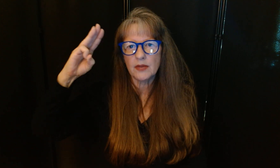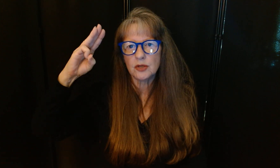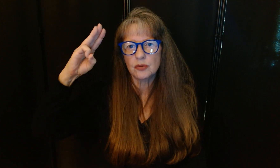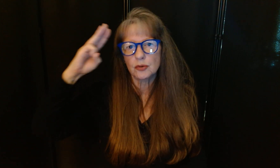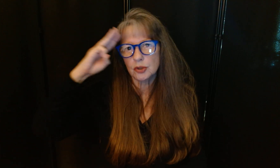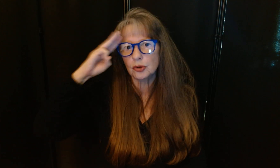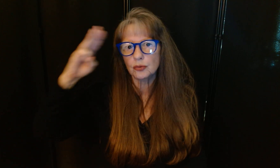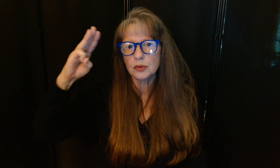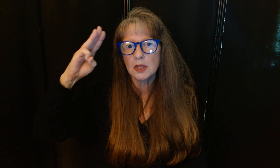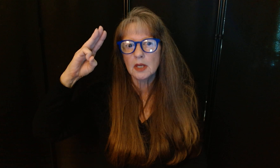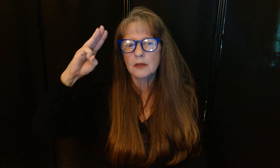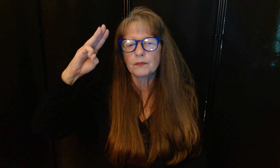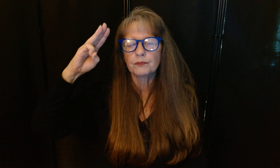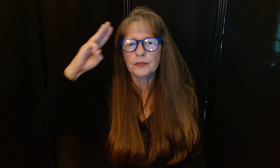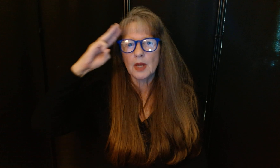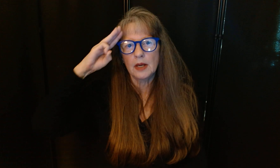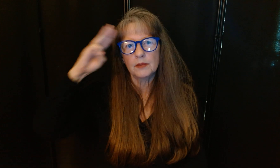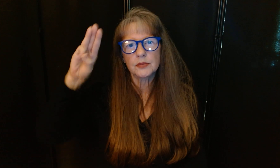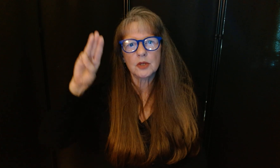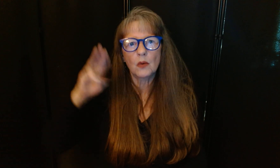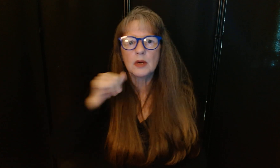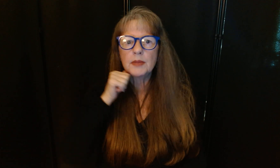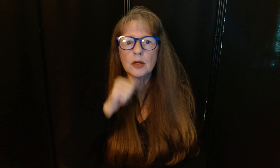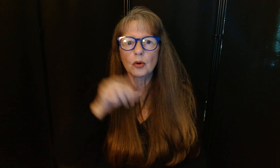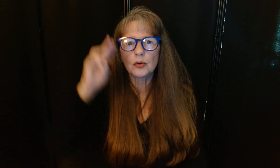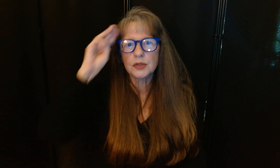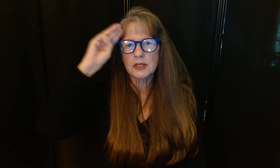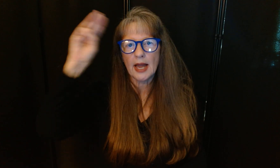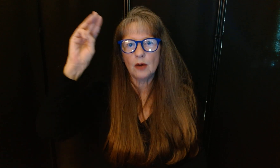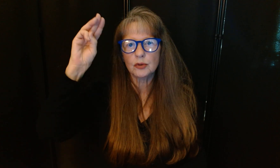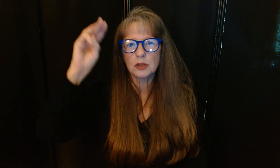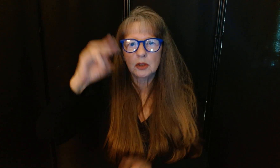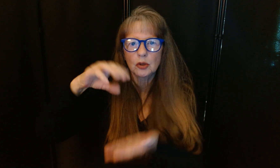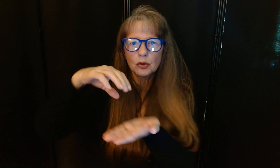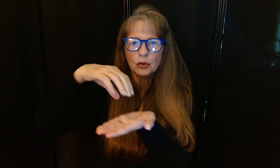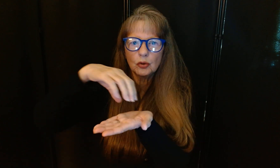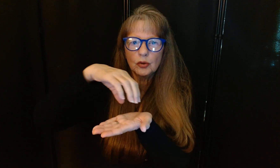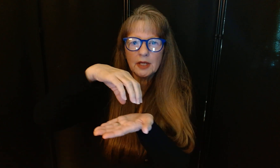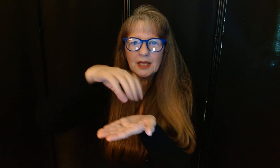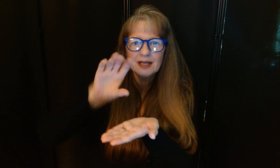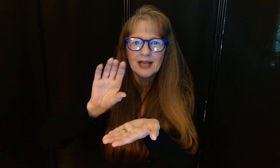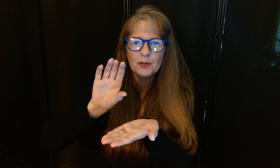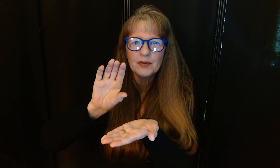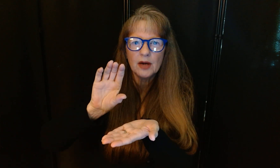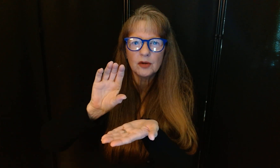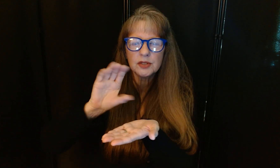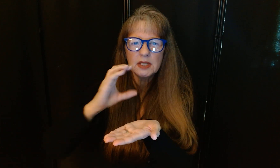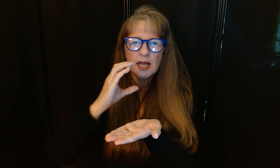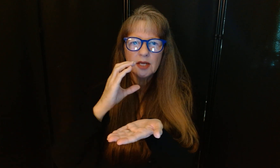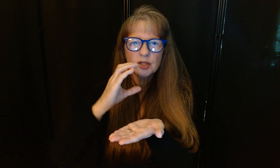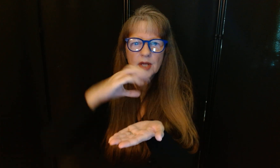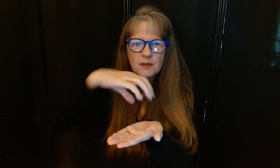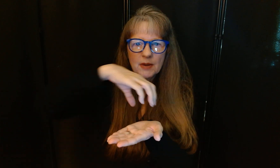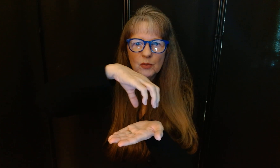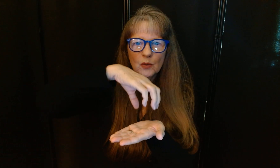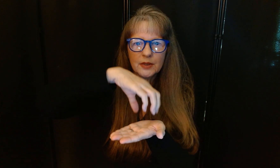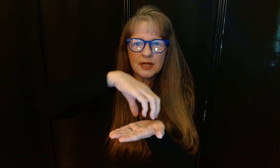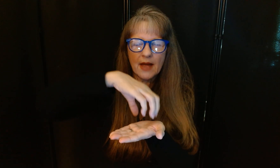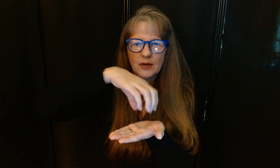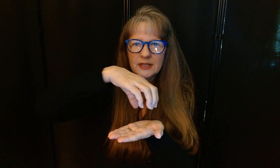their salute. So it'd be Girl Scout cookie. Now we've got our C hand shape, and we're going to have, it's like a